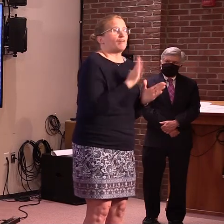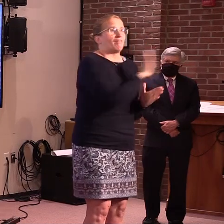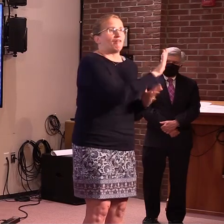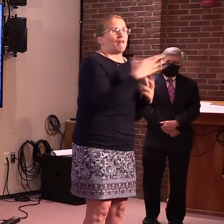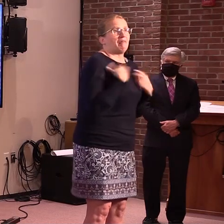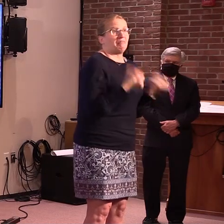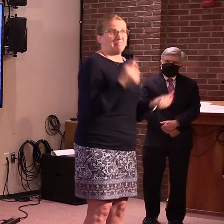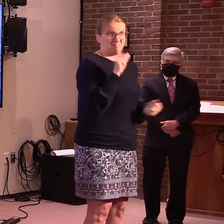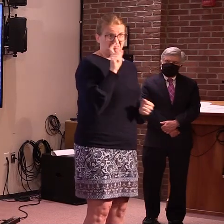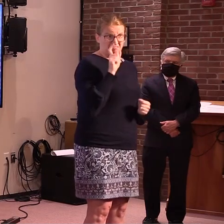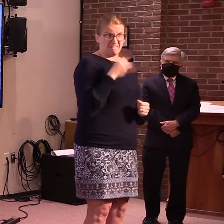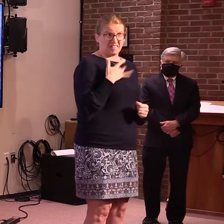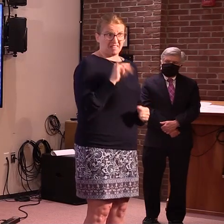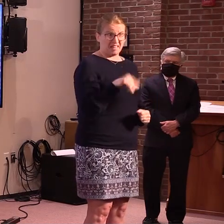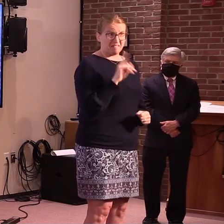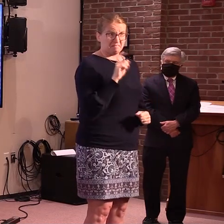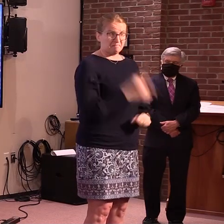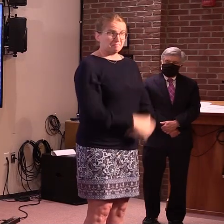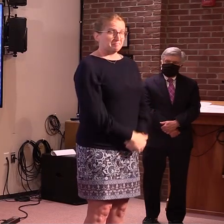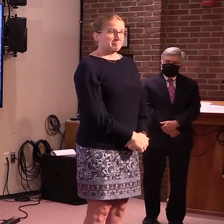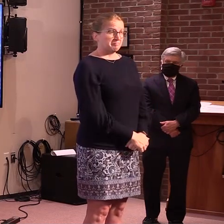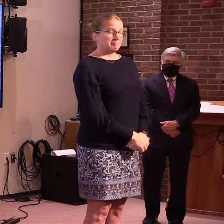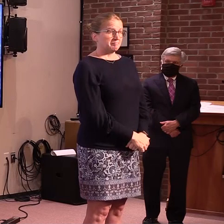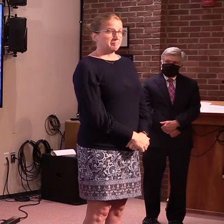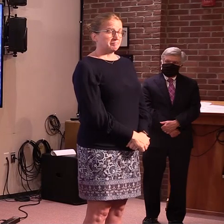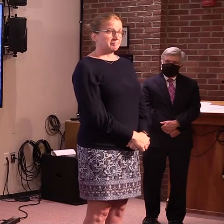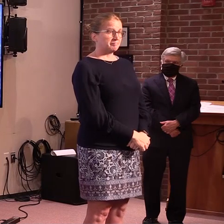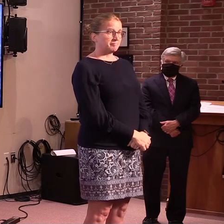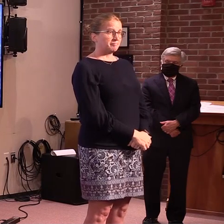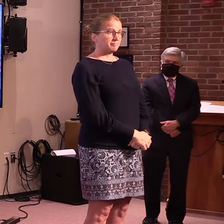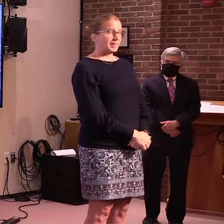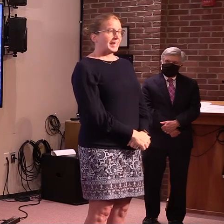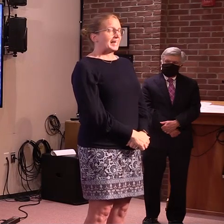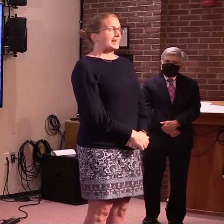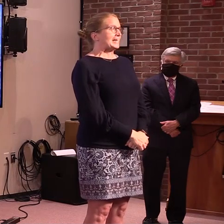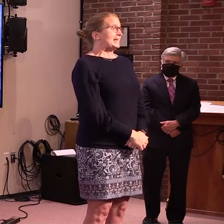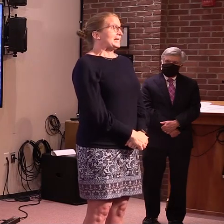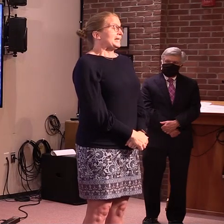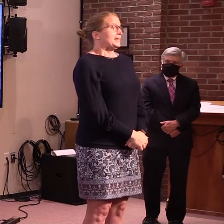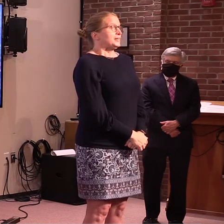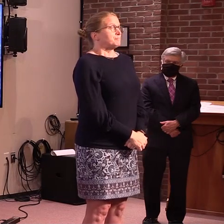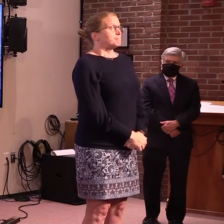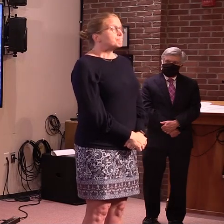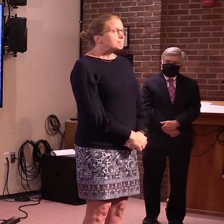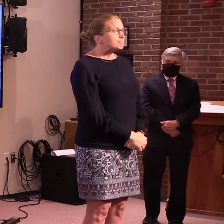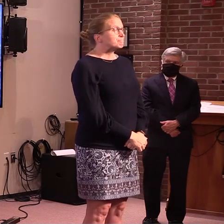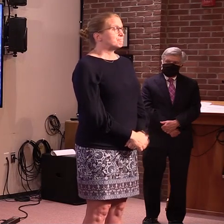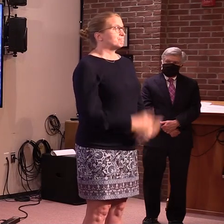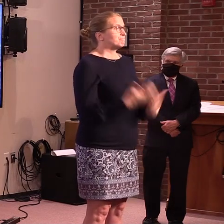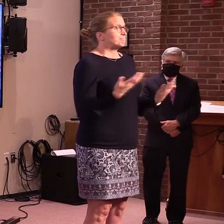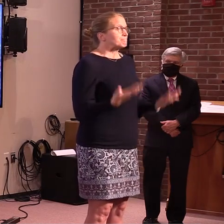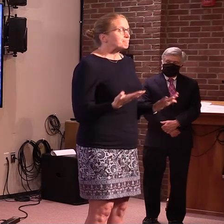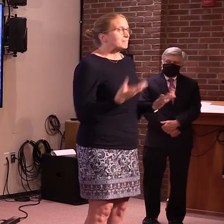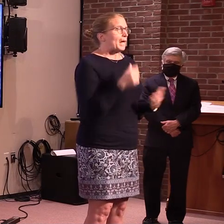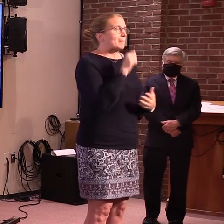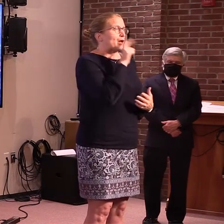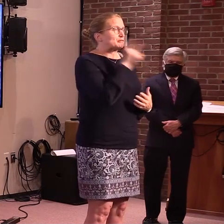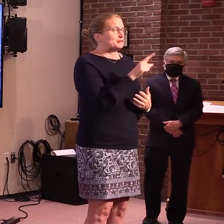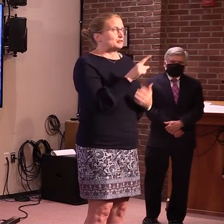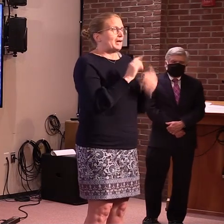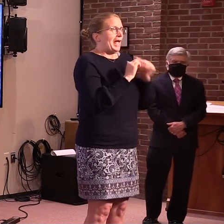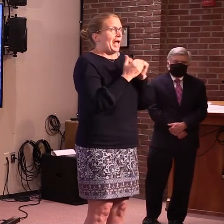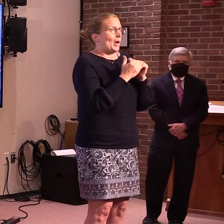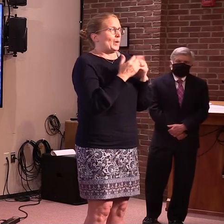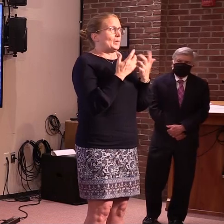that. I'm not sure what the answer is in terms of trying to dine and eat with a mask